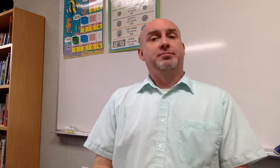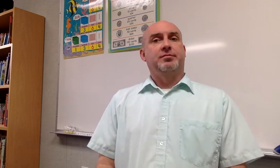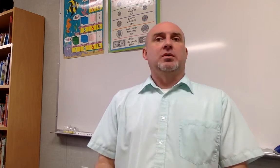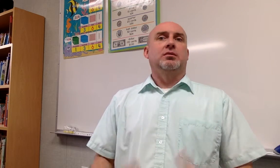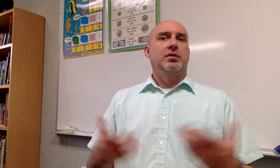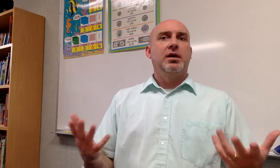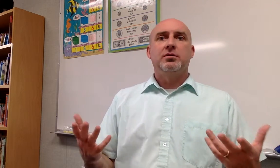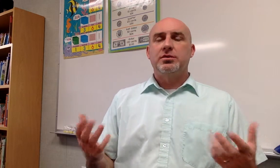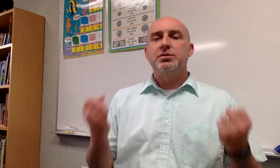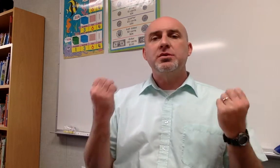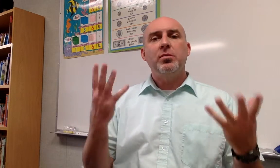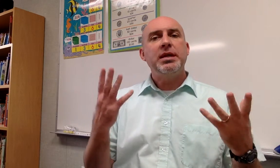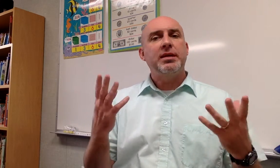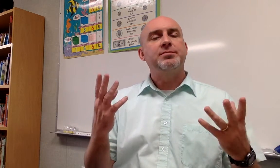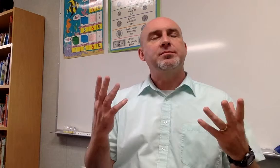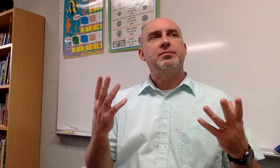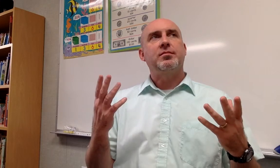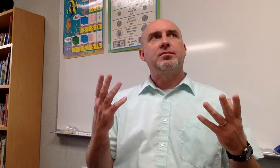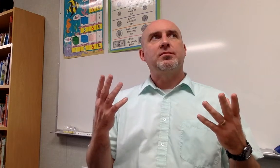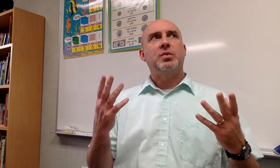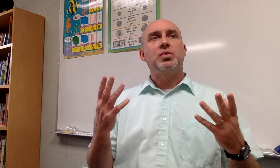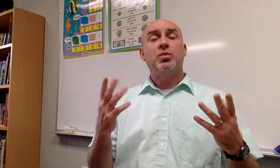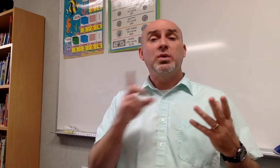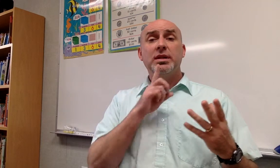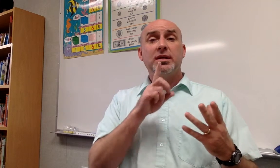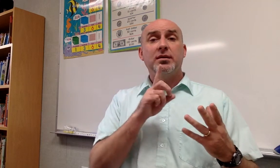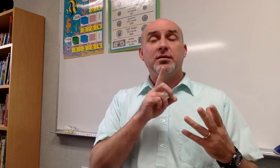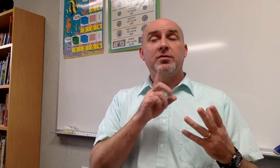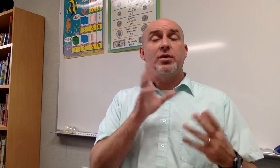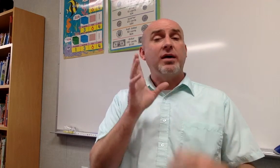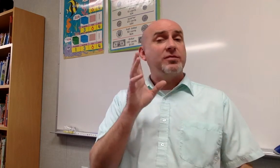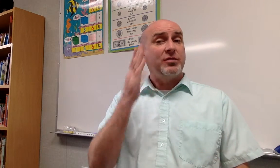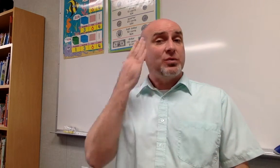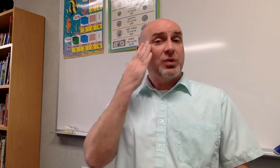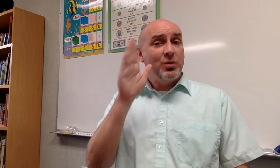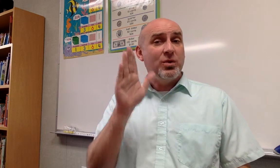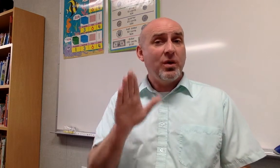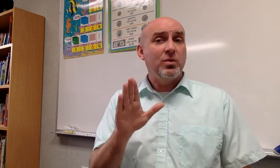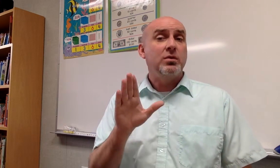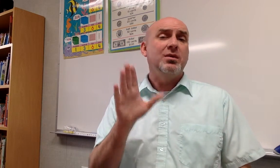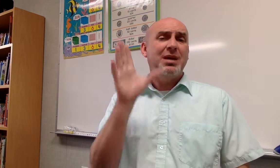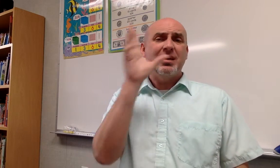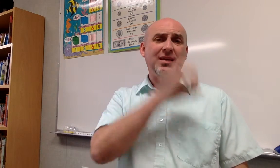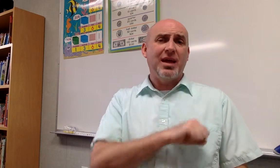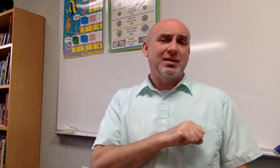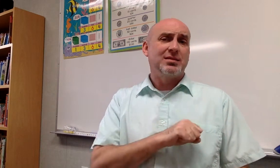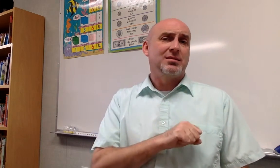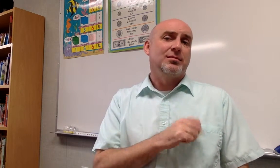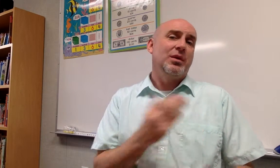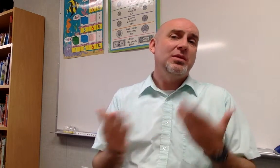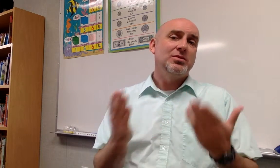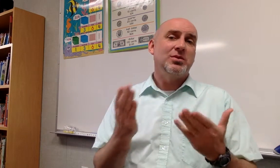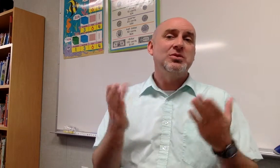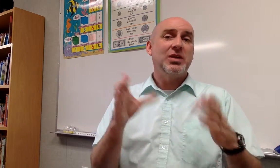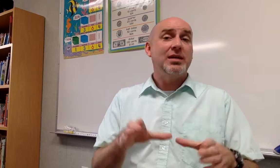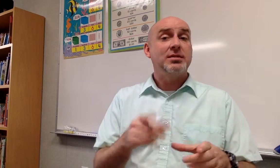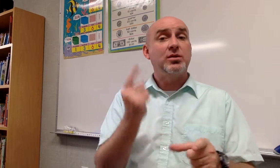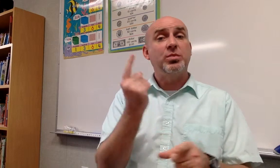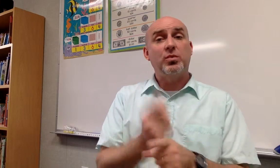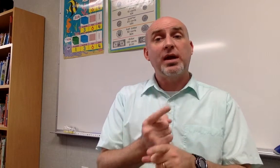Oh, there are others. There's so many. You can really, if you don't know, you can make a guess. Maybe there's a good chance that you'll be right if